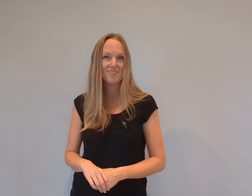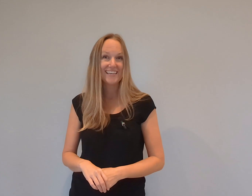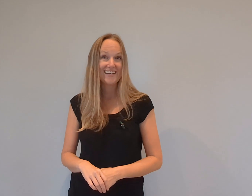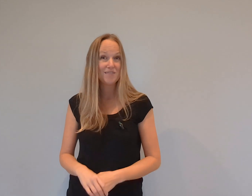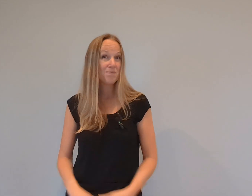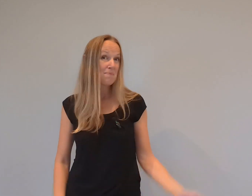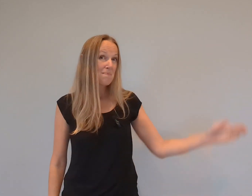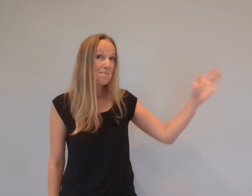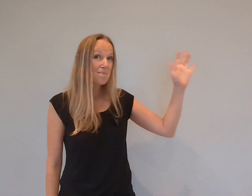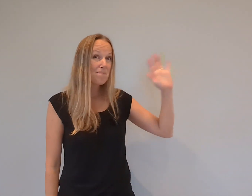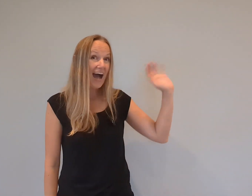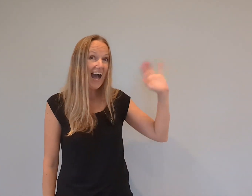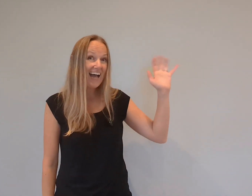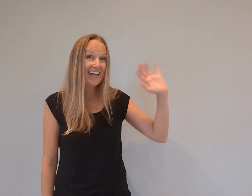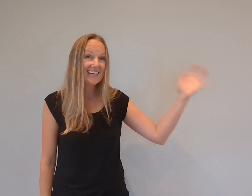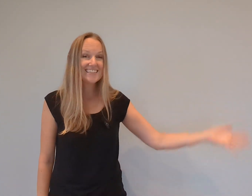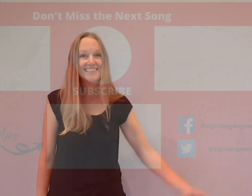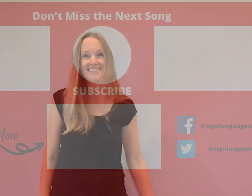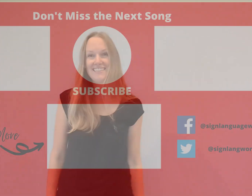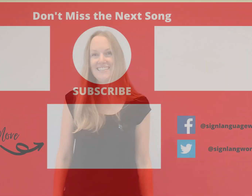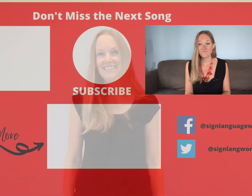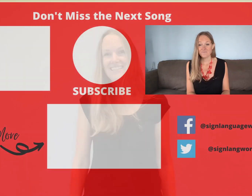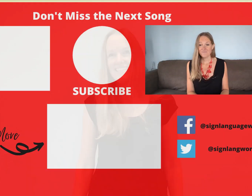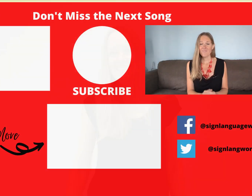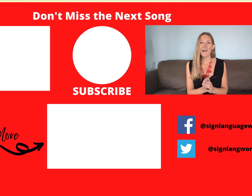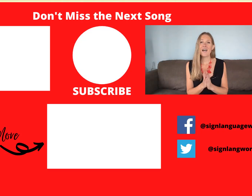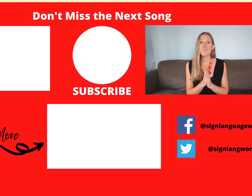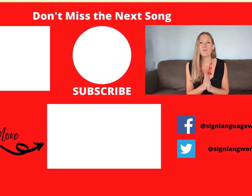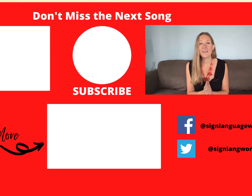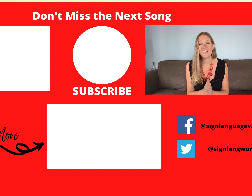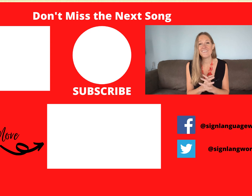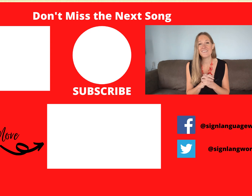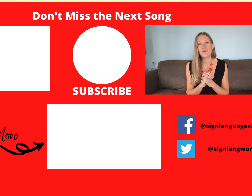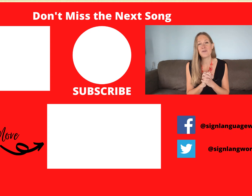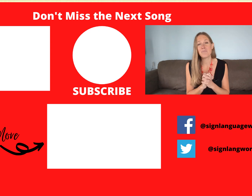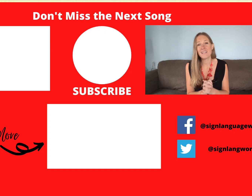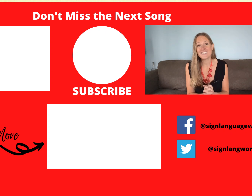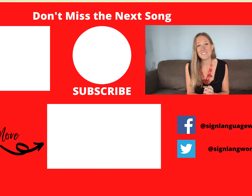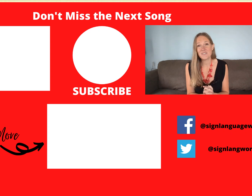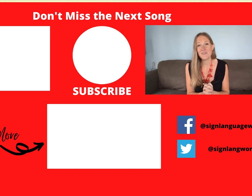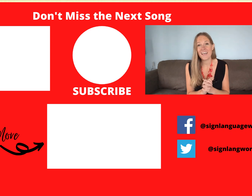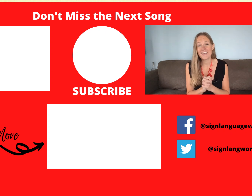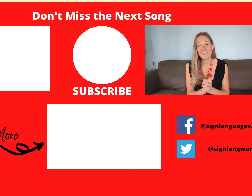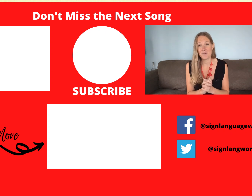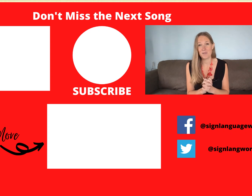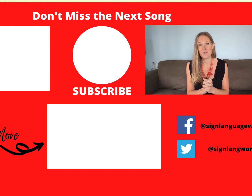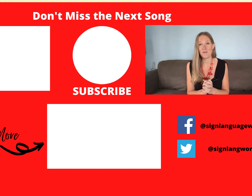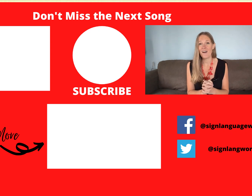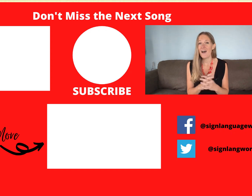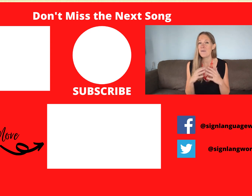music. Bye. I pray that the Lord bless you and keep you. I